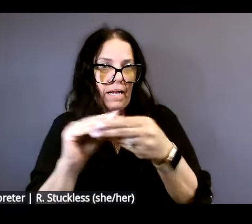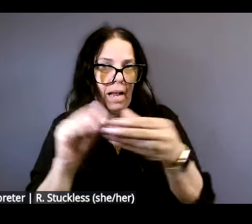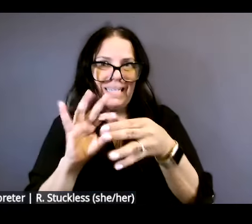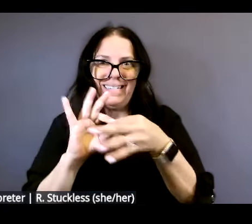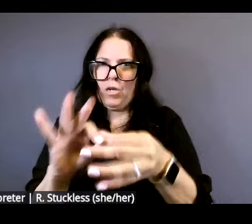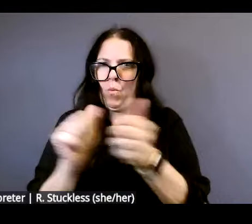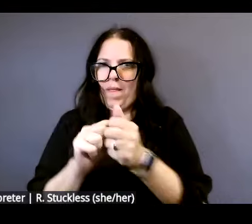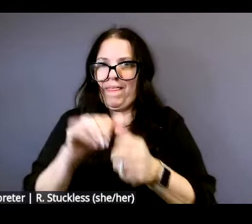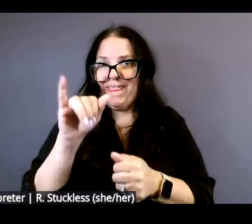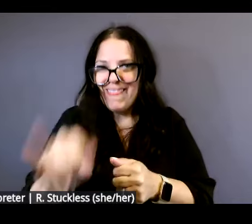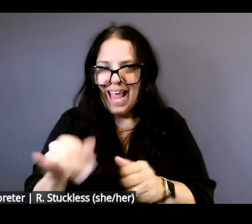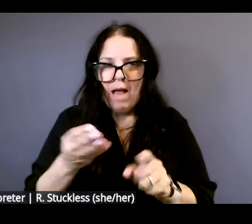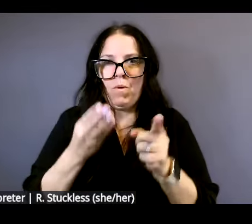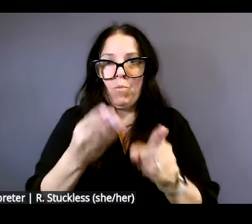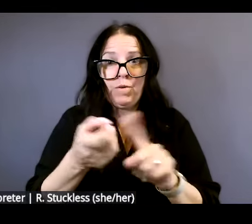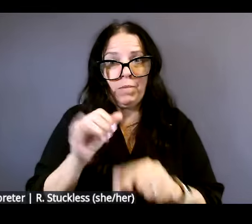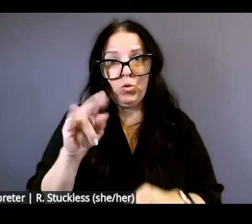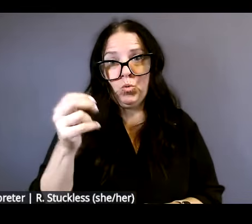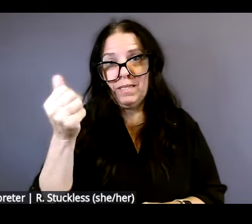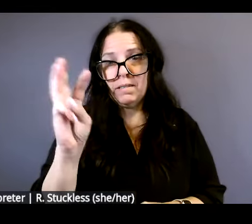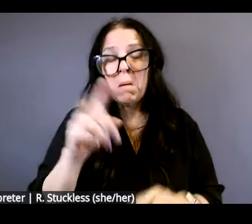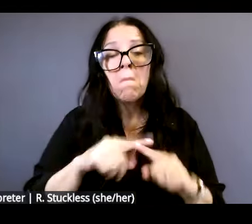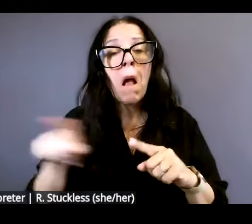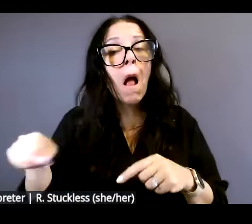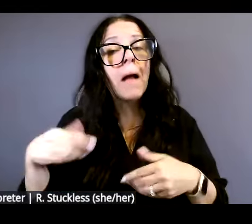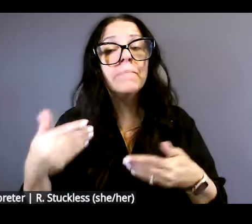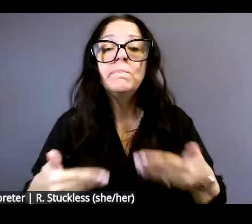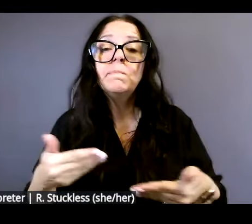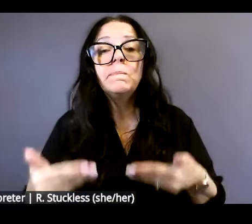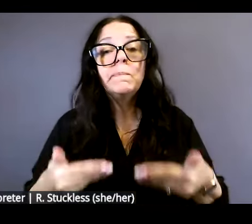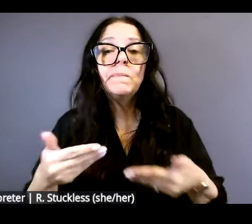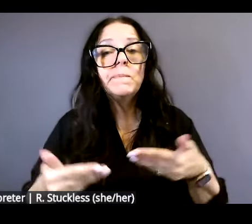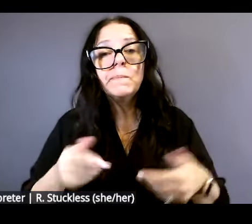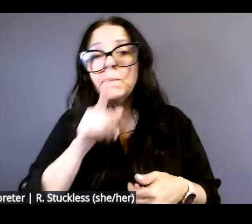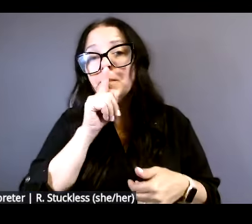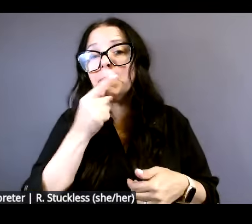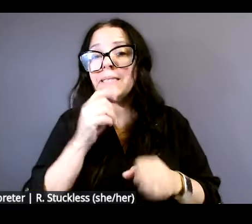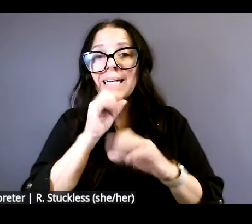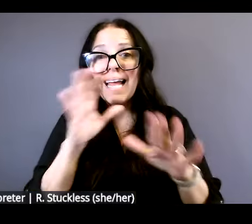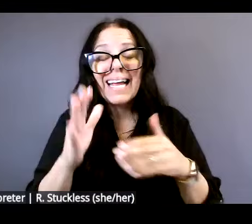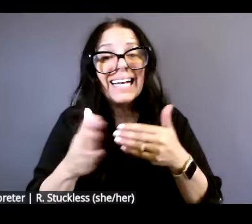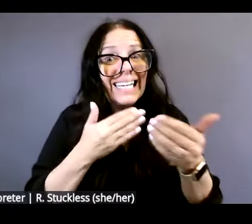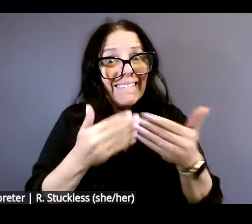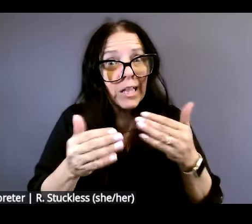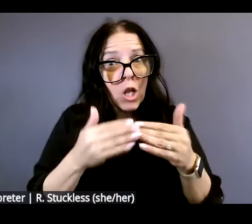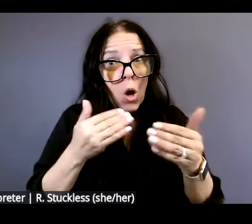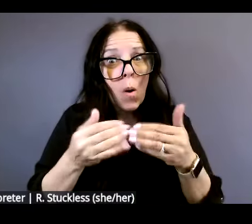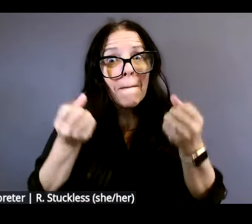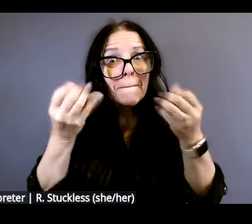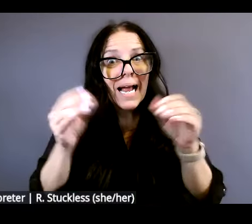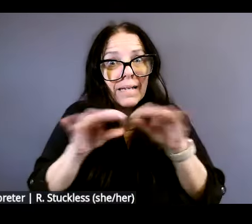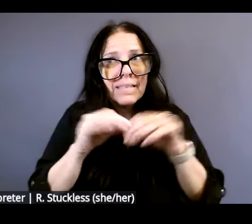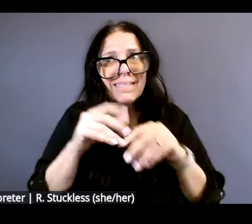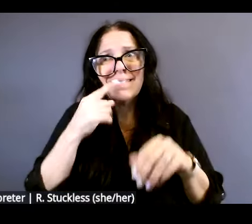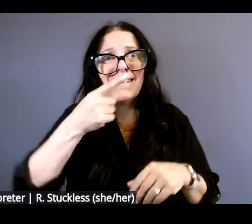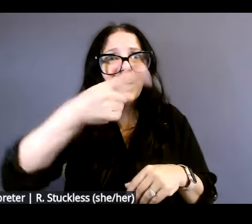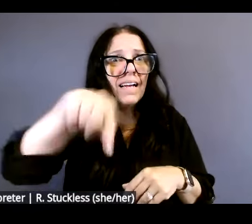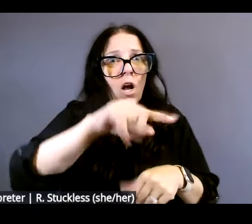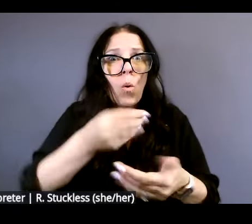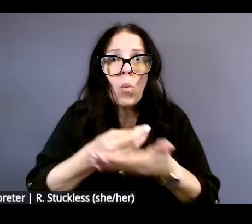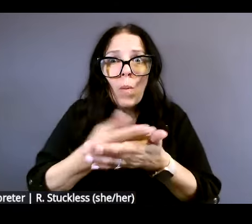16 proposal, but has chosen to remain silent despite multiple reminders that everyone else was wasting their time acting on